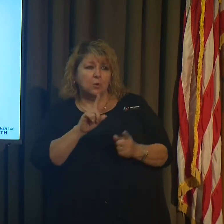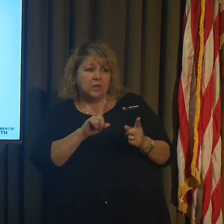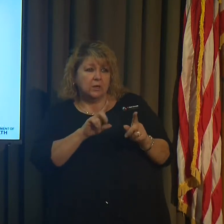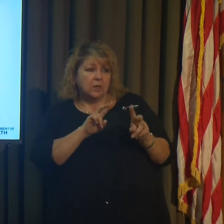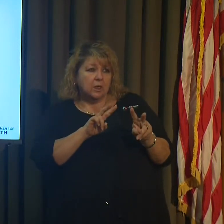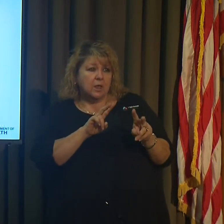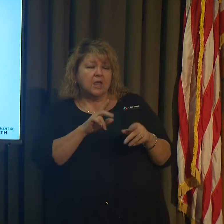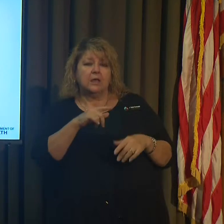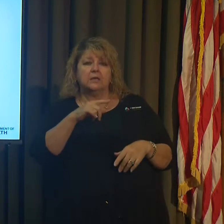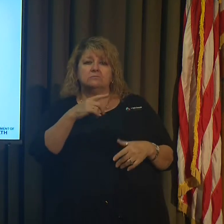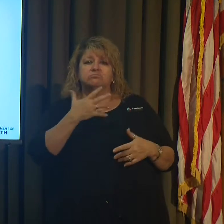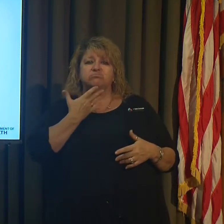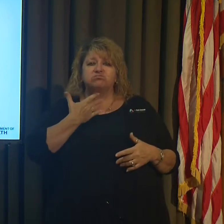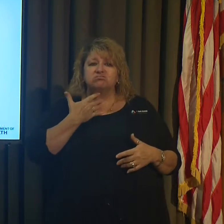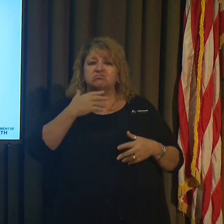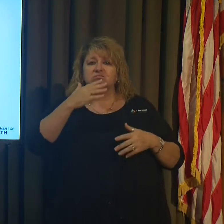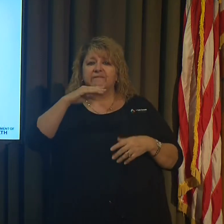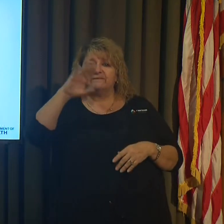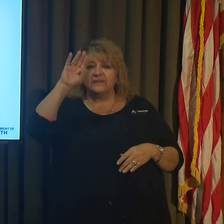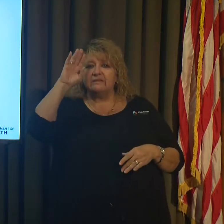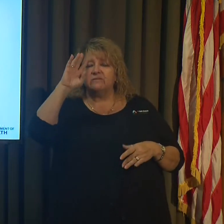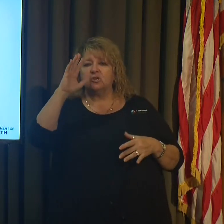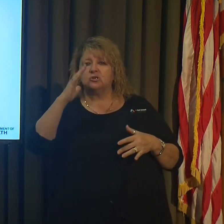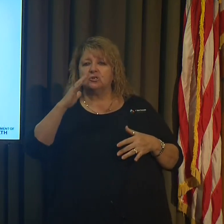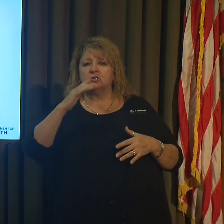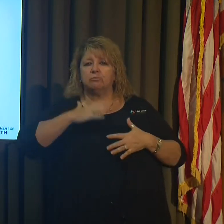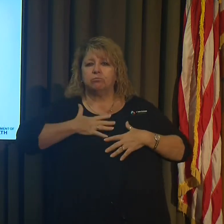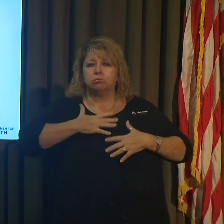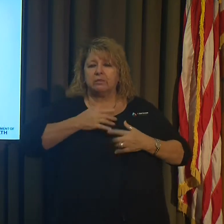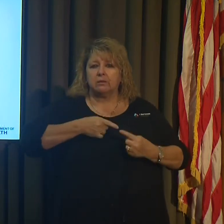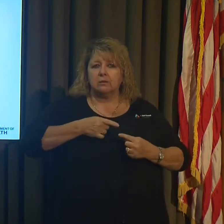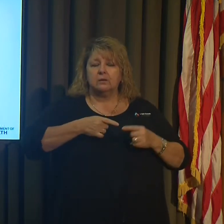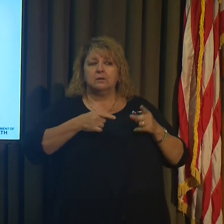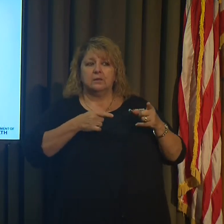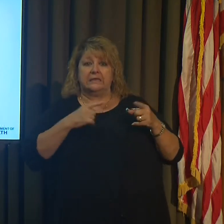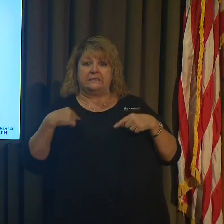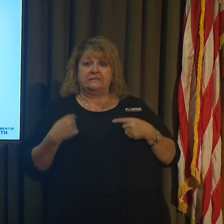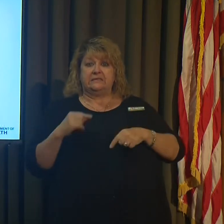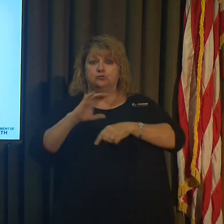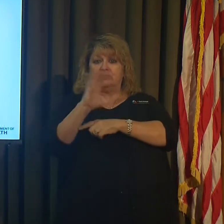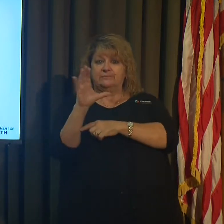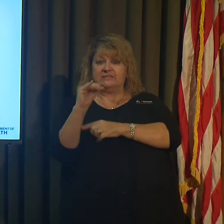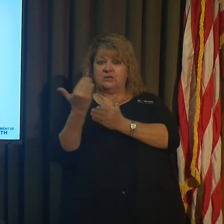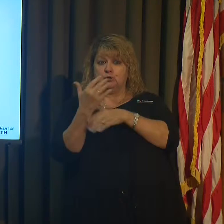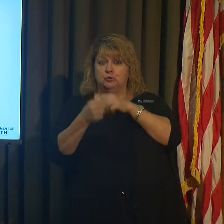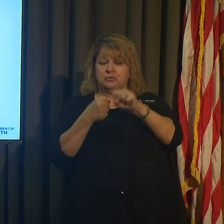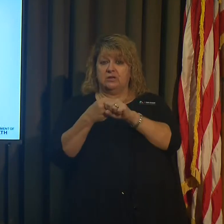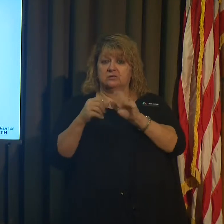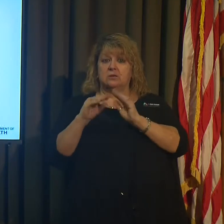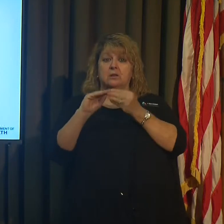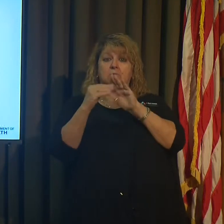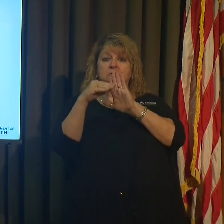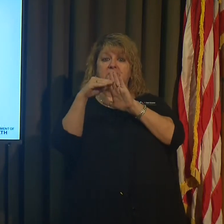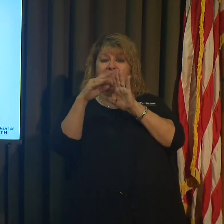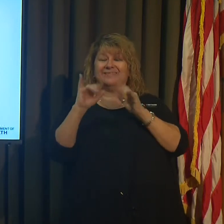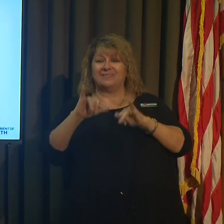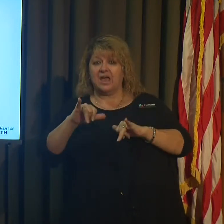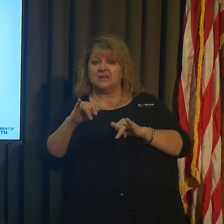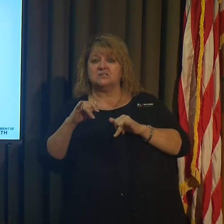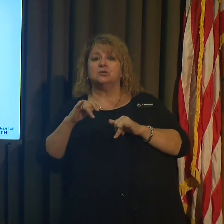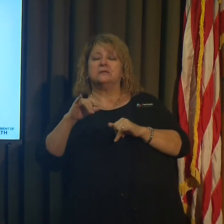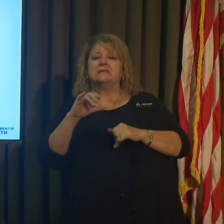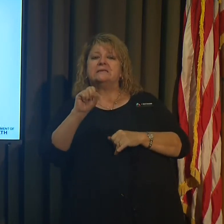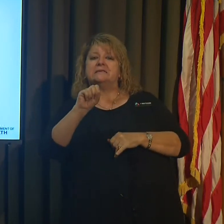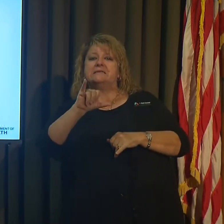peaked right around Christmas and New Year's, have declined steadily since then, and now have been relatively